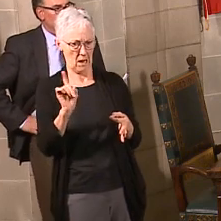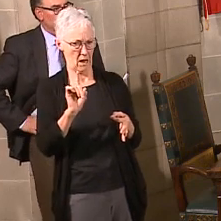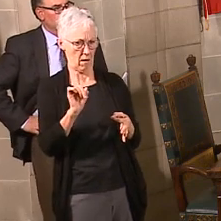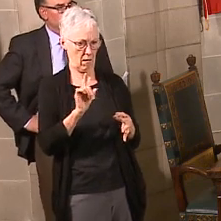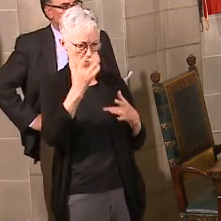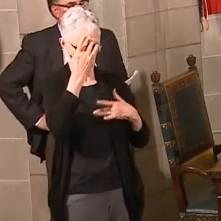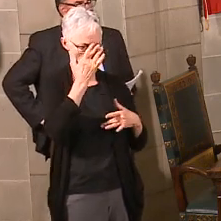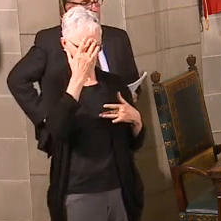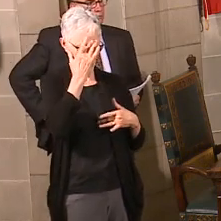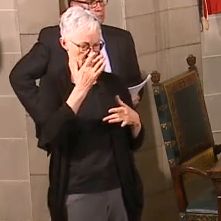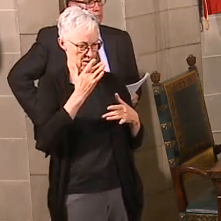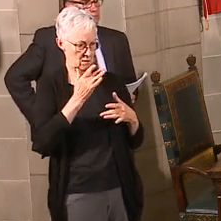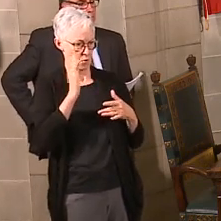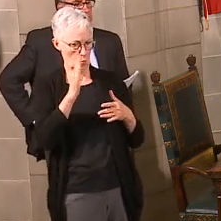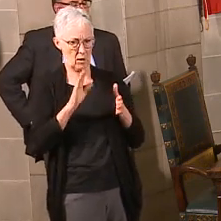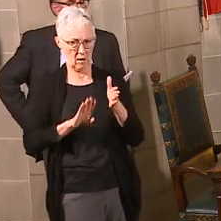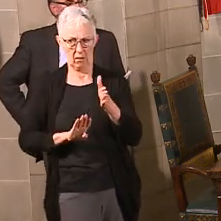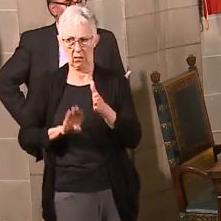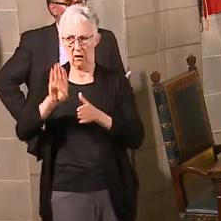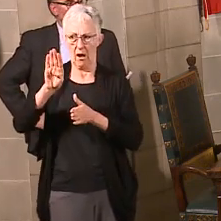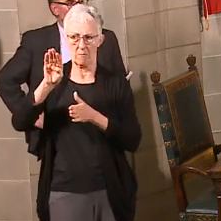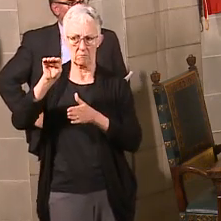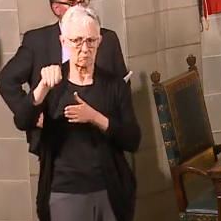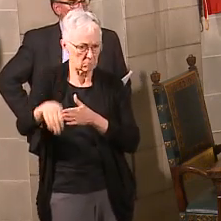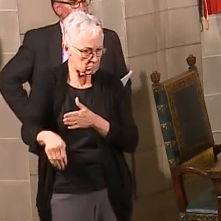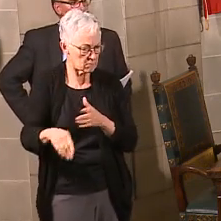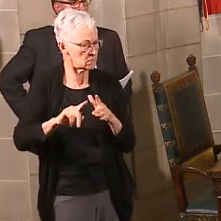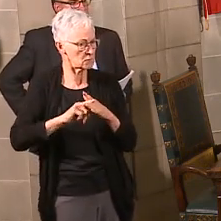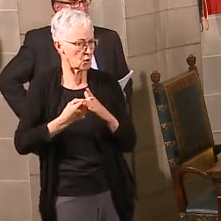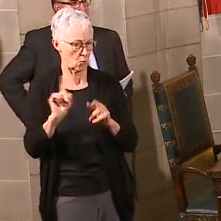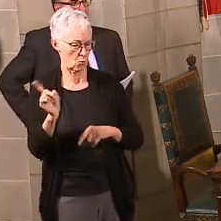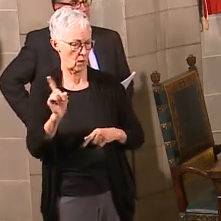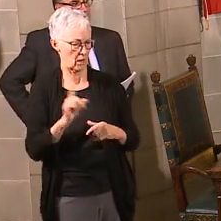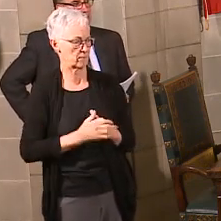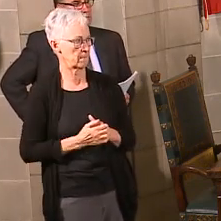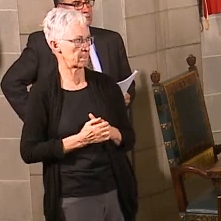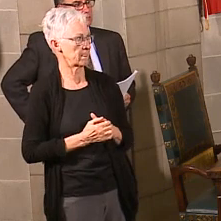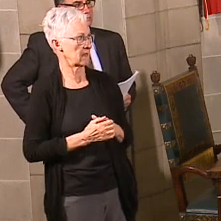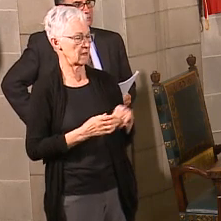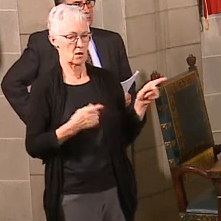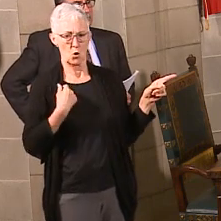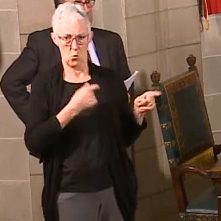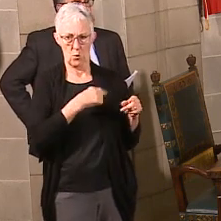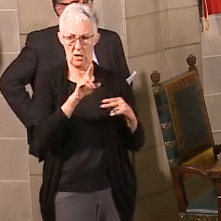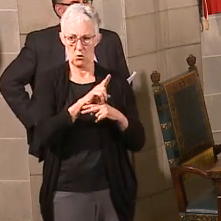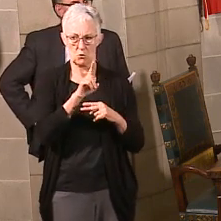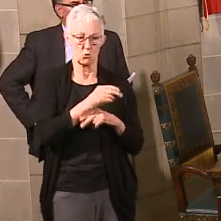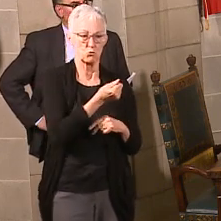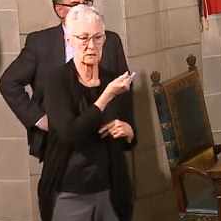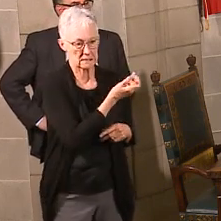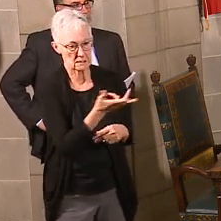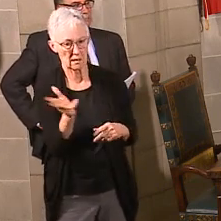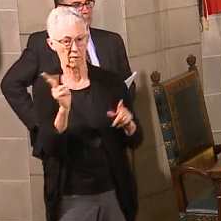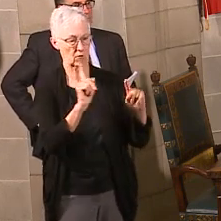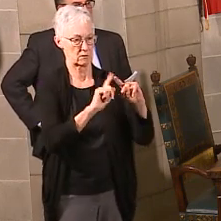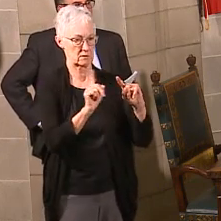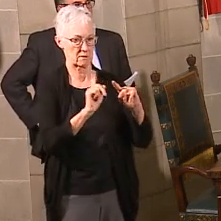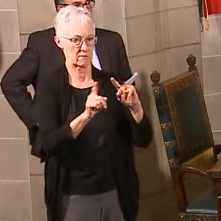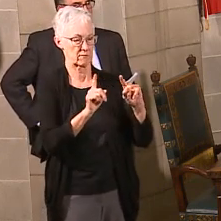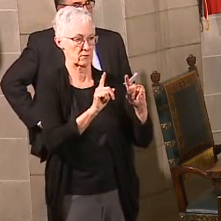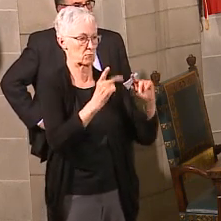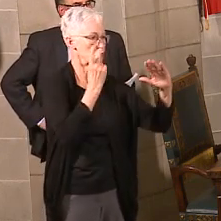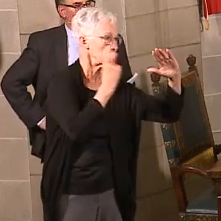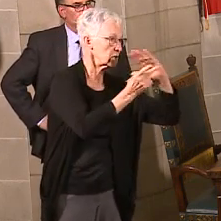on is hospital utilization. At the end of the day, all of this is about making sure we don't overwhelm the healthcare system, that we keep that